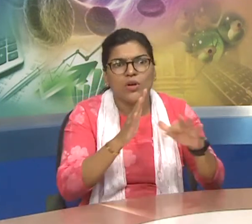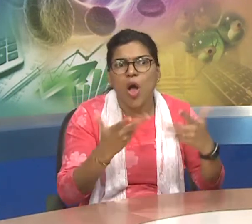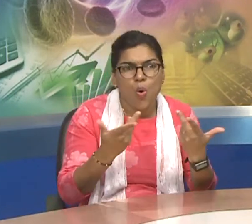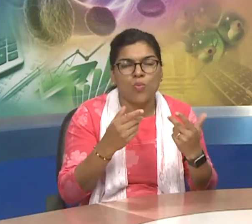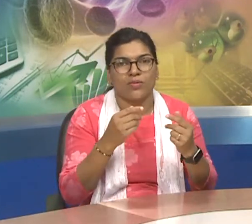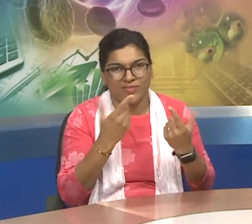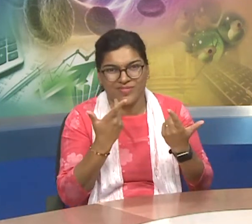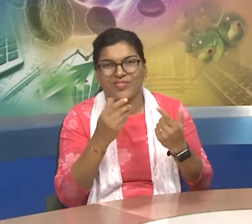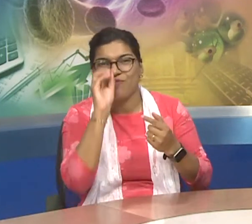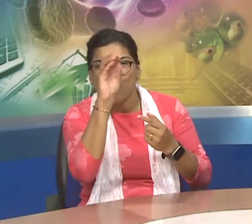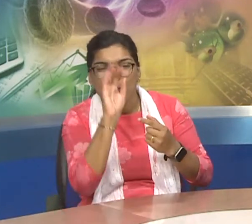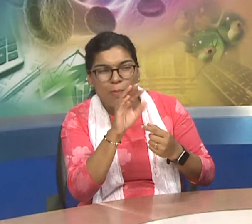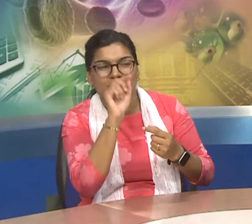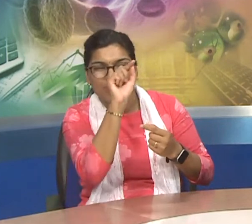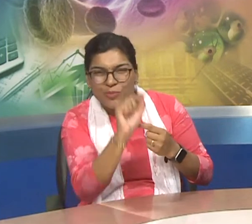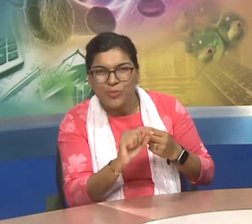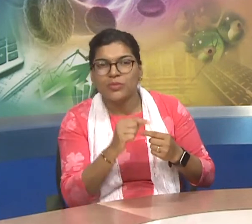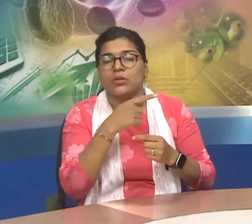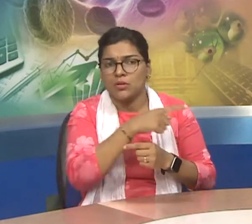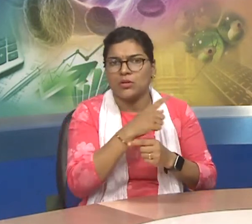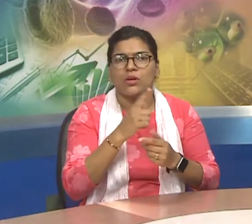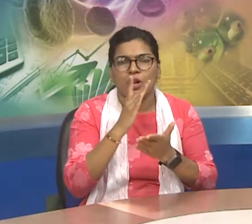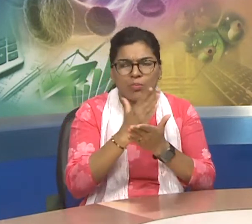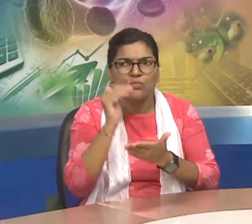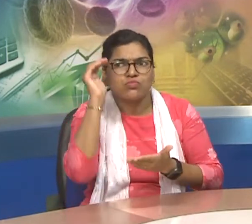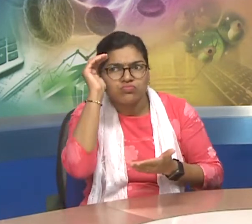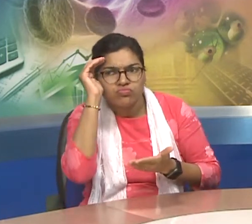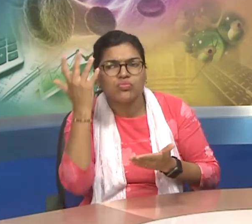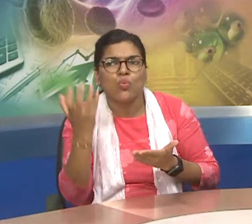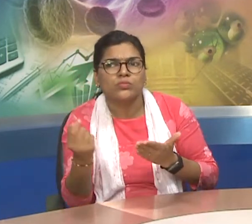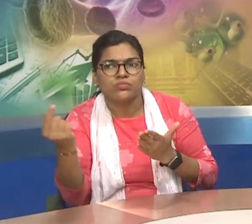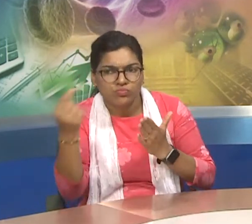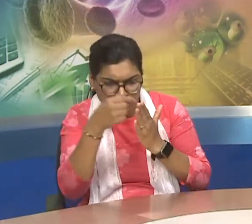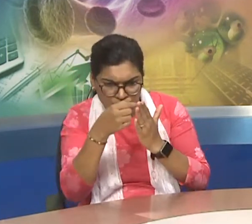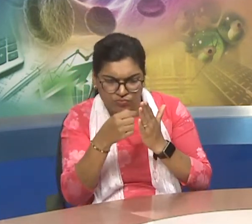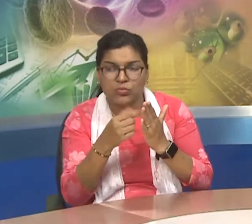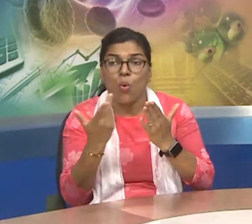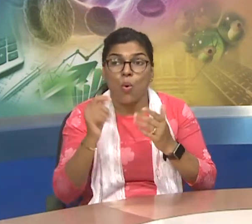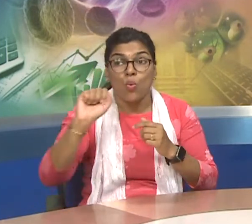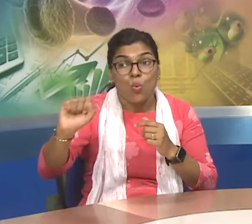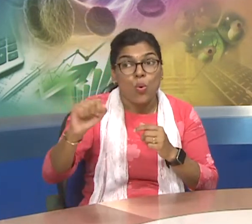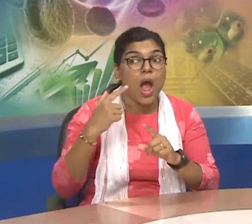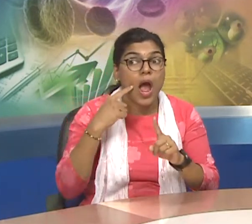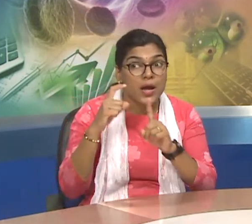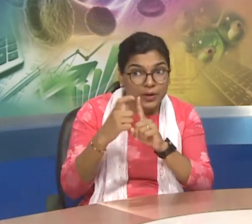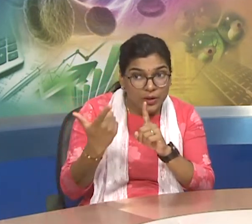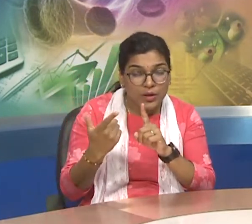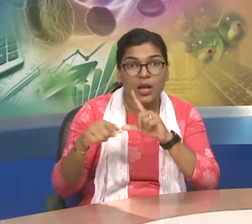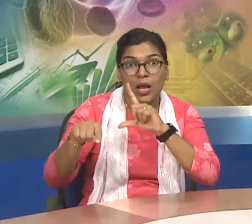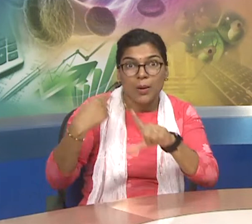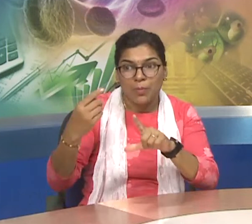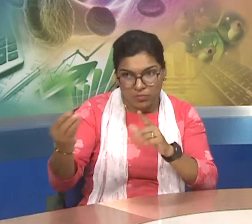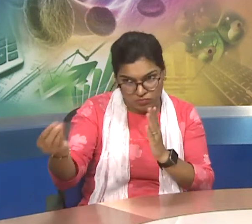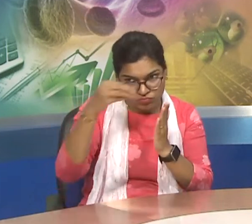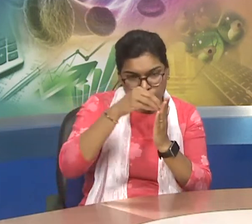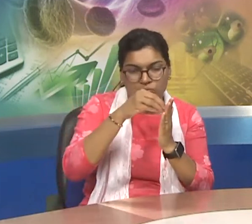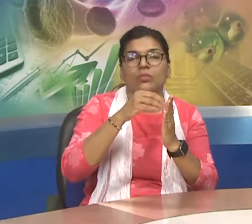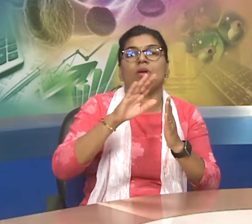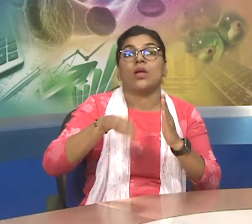information and knowledge, and the second important role is to be able to